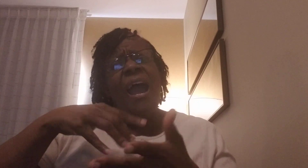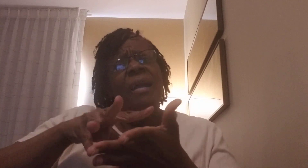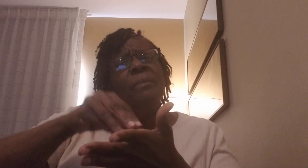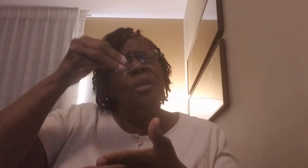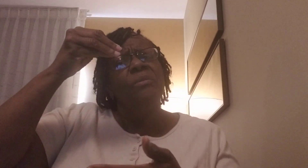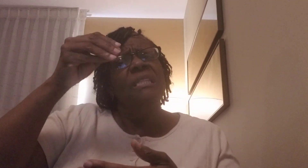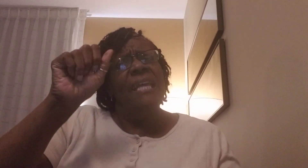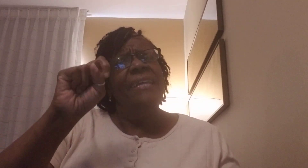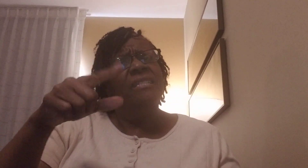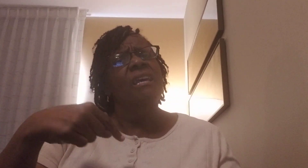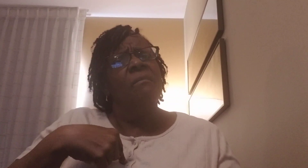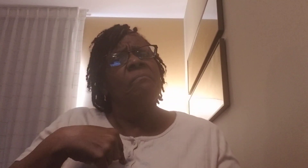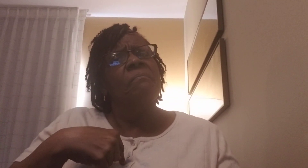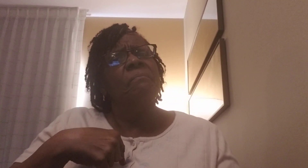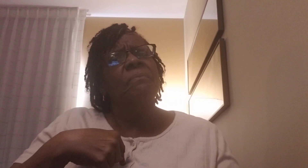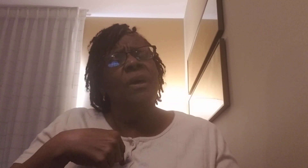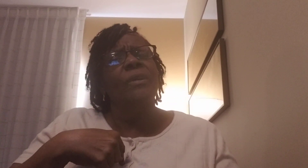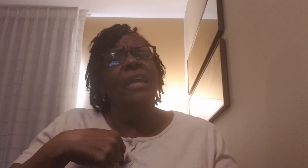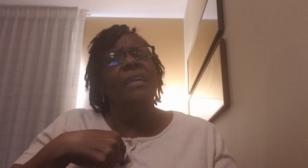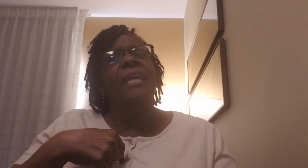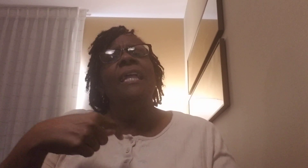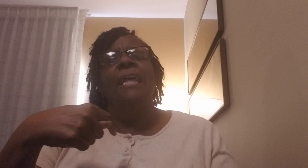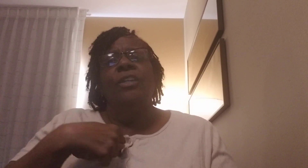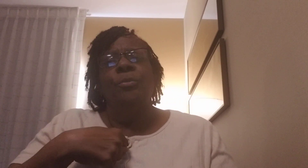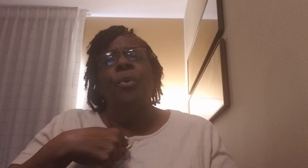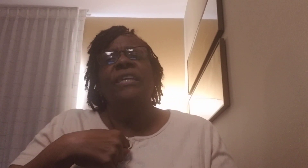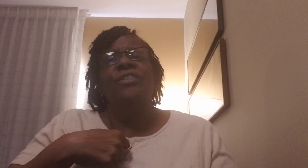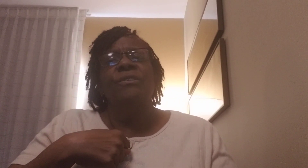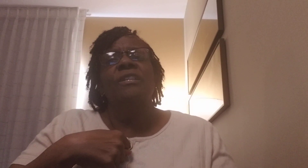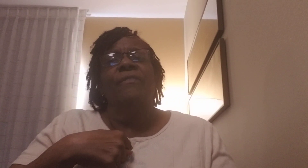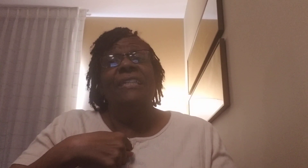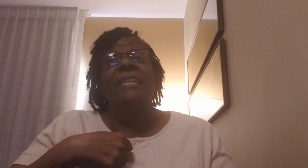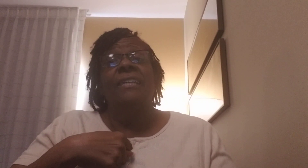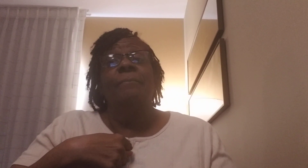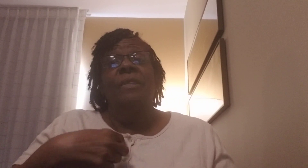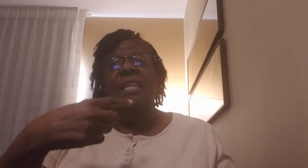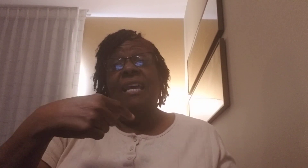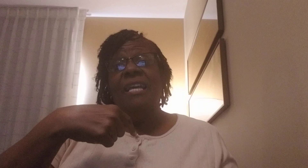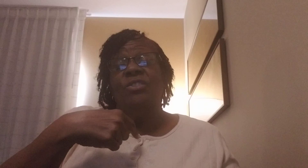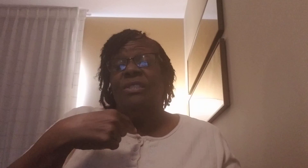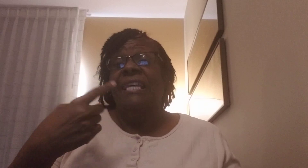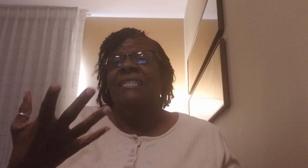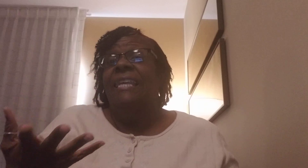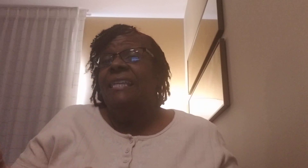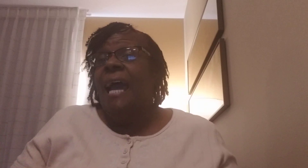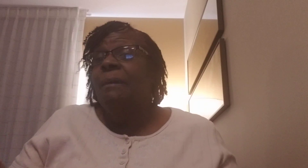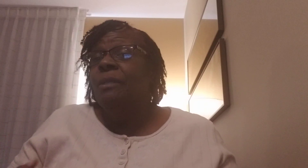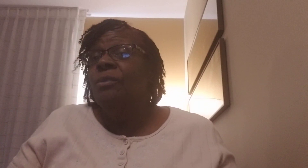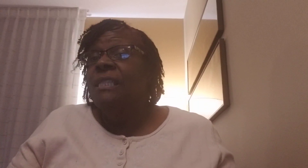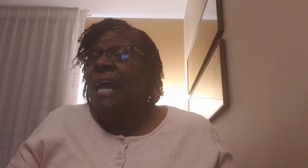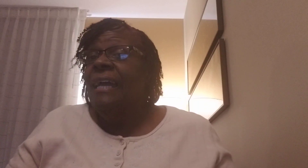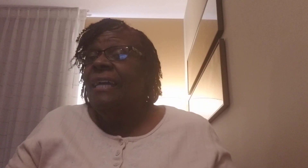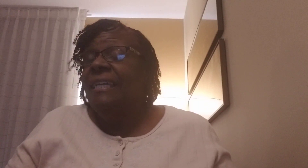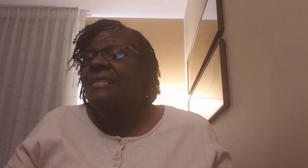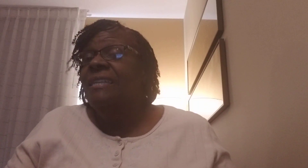I'm learning ASL. Okay? You point to yourself again. So it's like saying, I'm learning ASL,